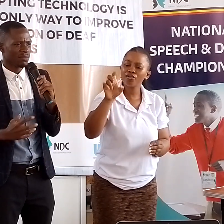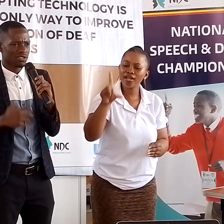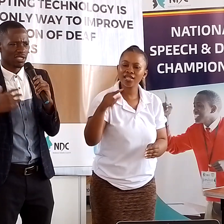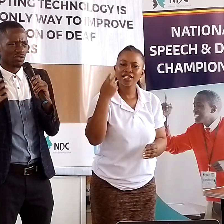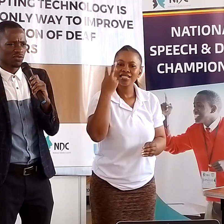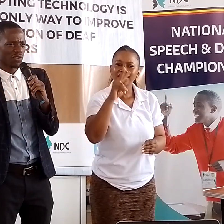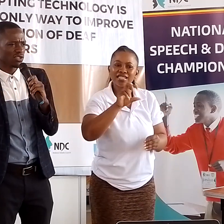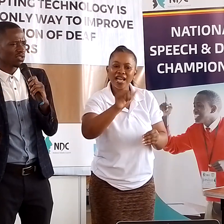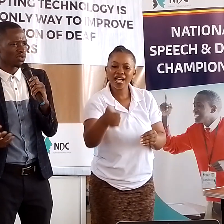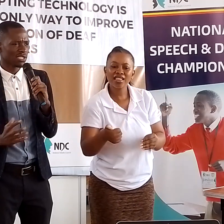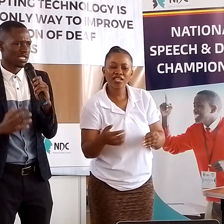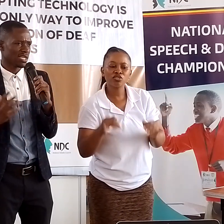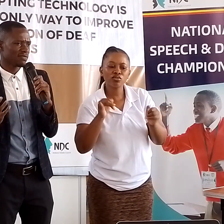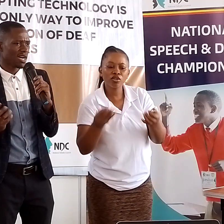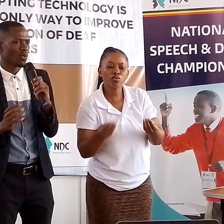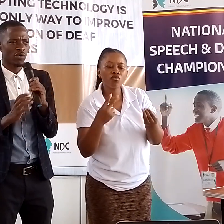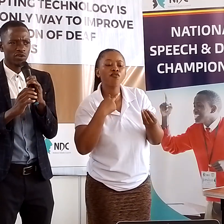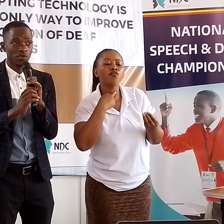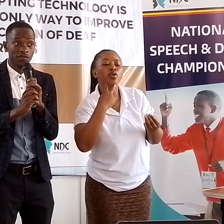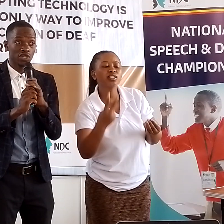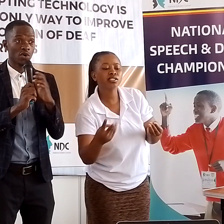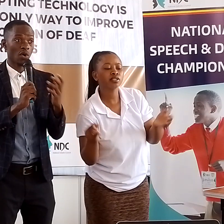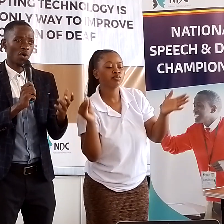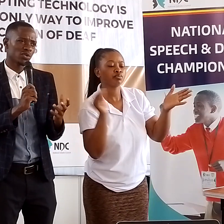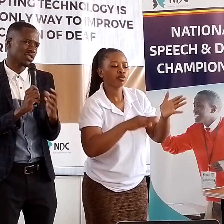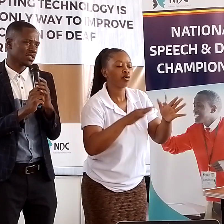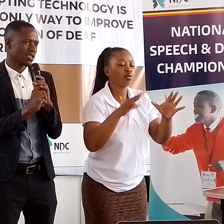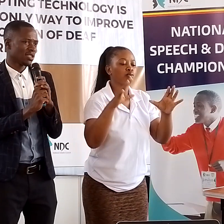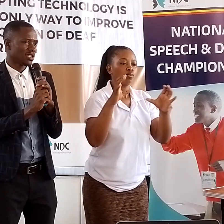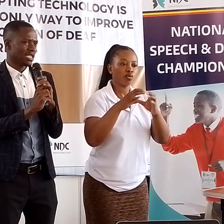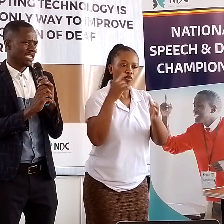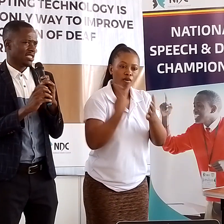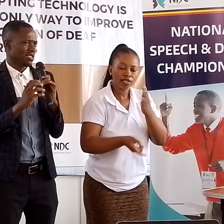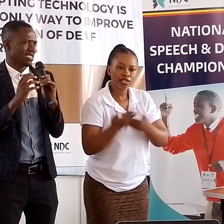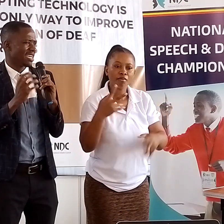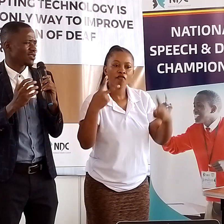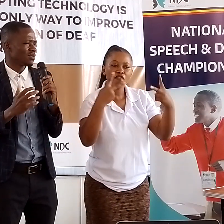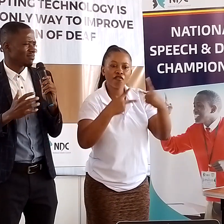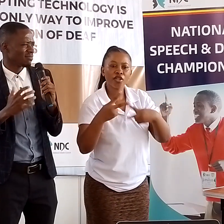others maybe trying to do voice notes. He never, when we do video calls,